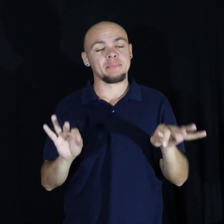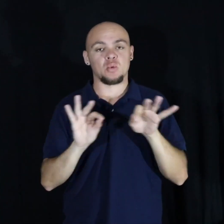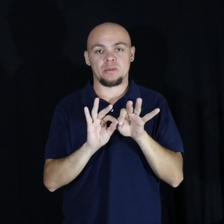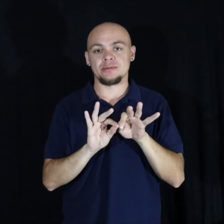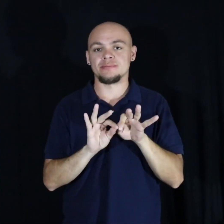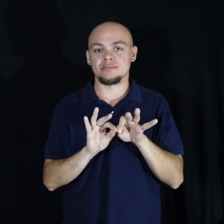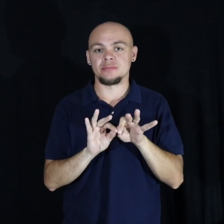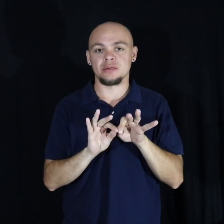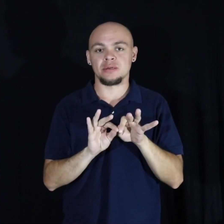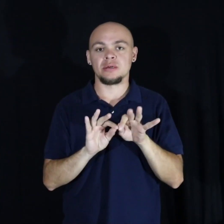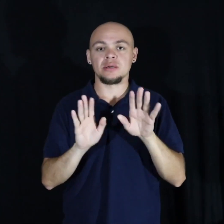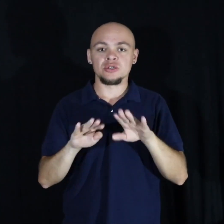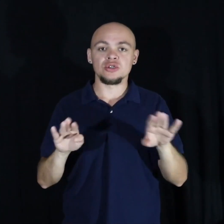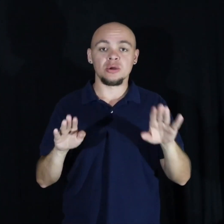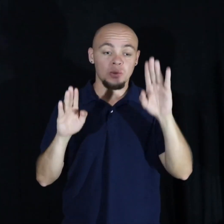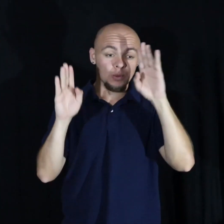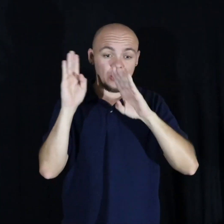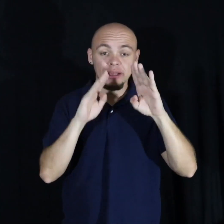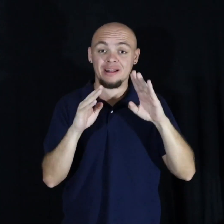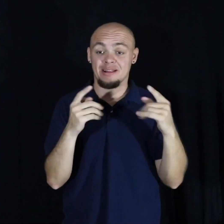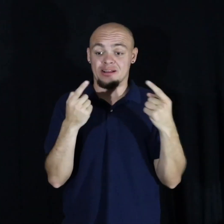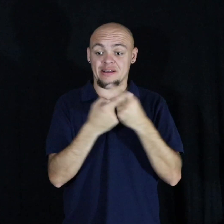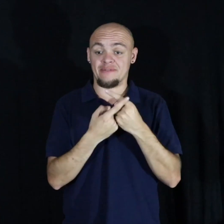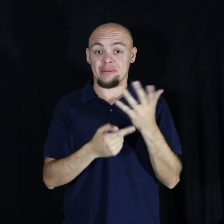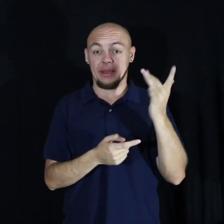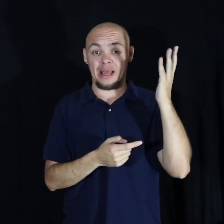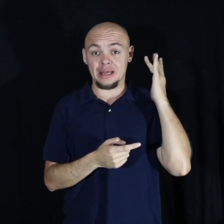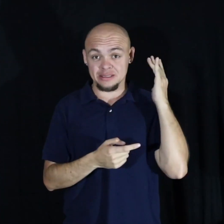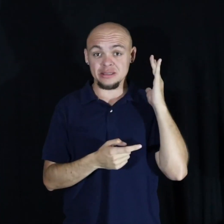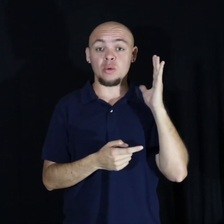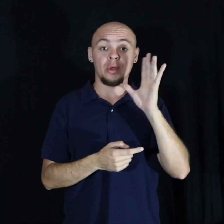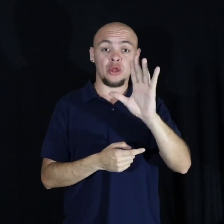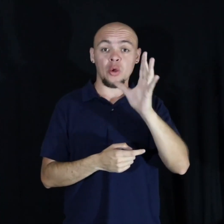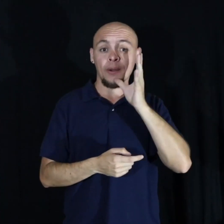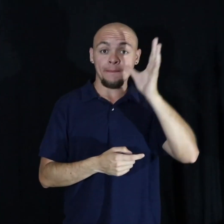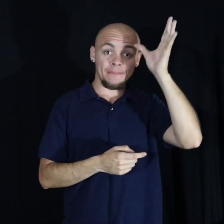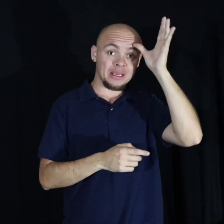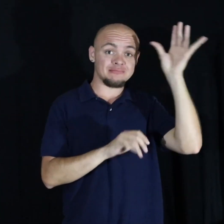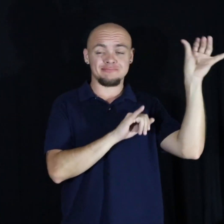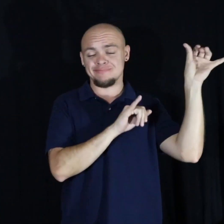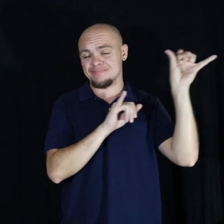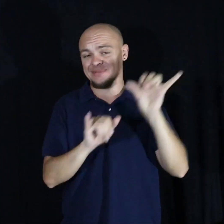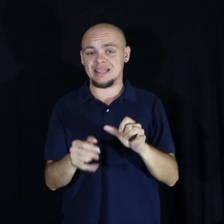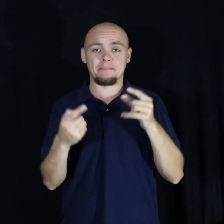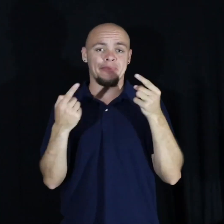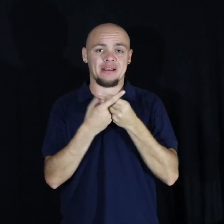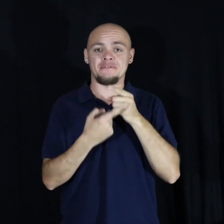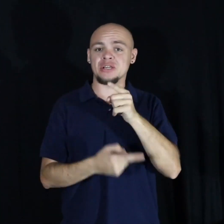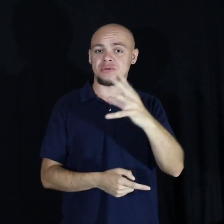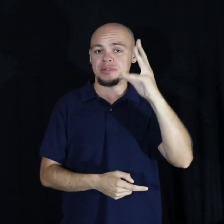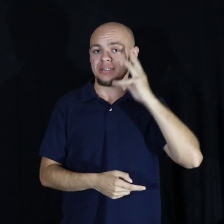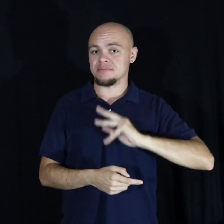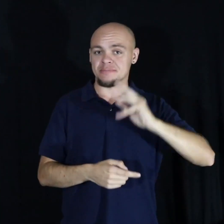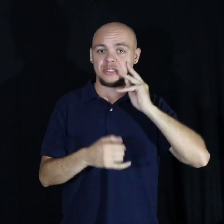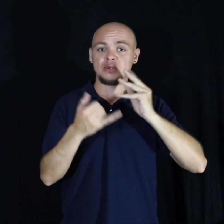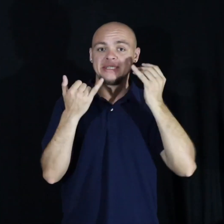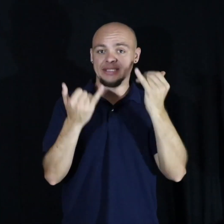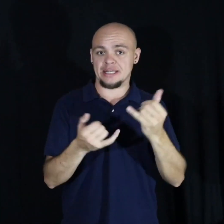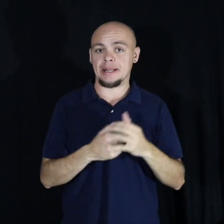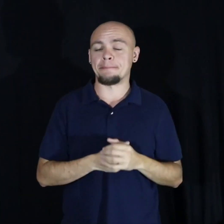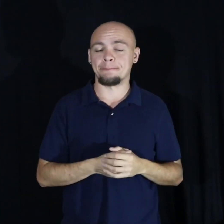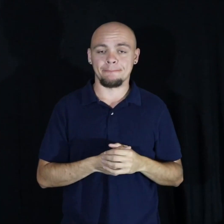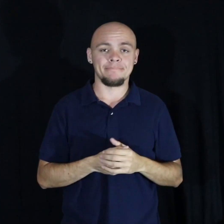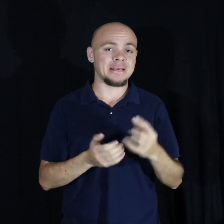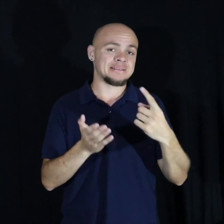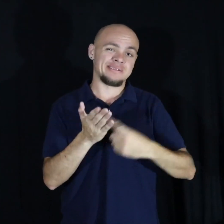were a child, and the same conflicts that arose then with your parents are the same conflicts that are present today. But somehow